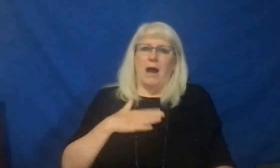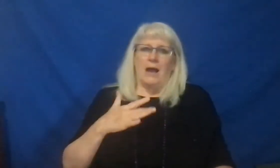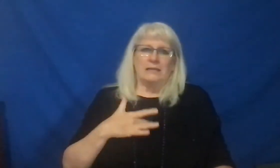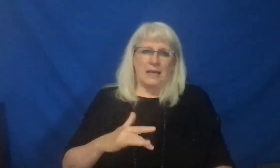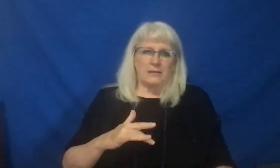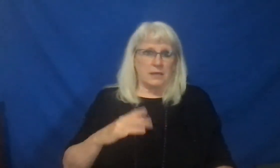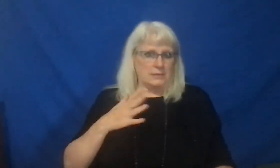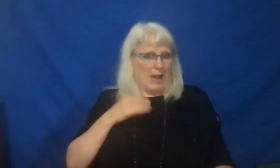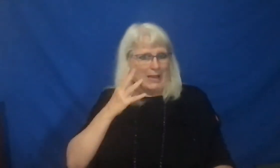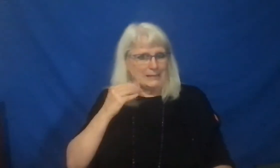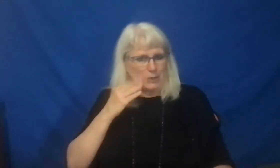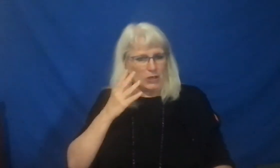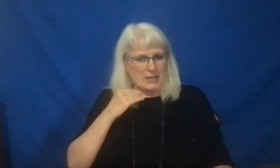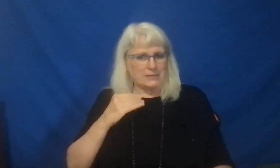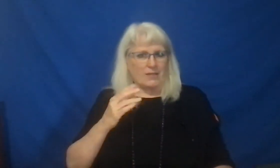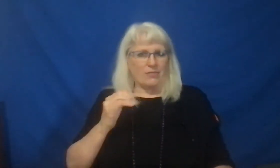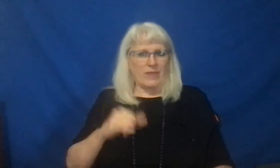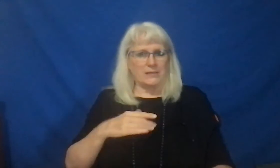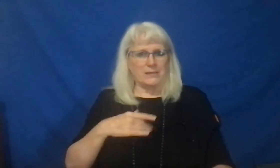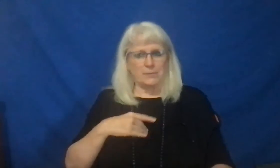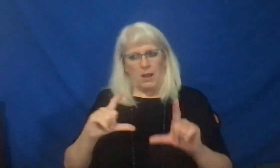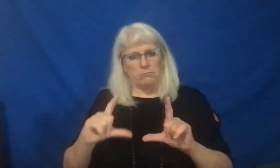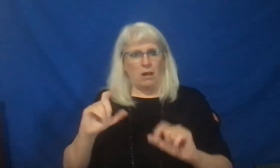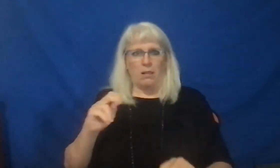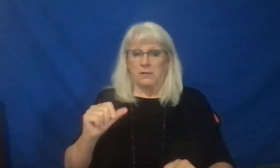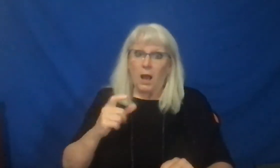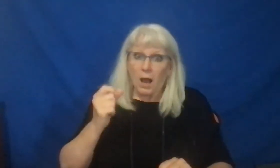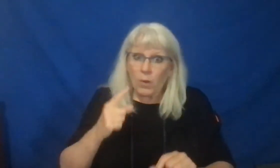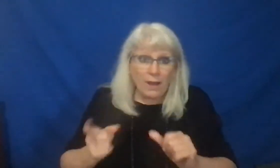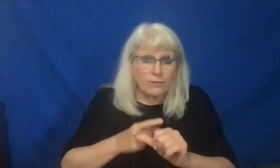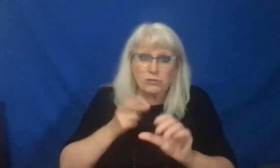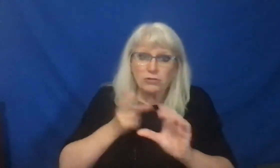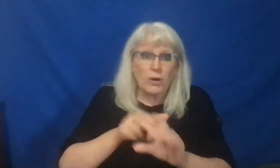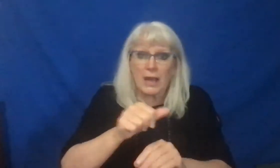And my experience is I came into a great home group, I came into great sponsorship.